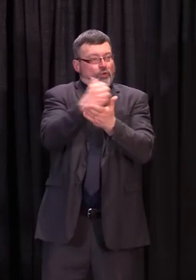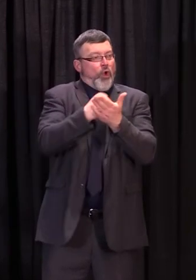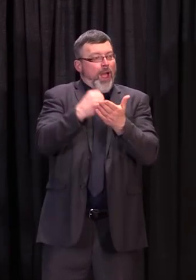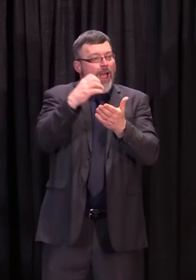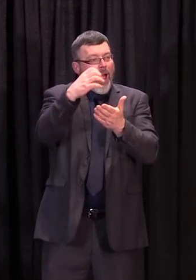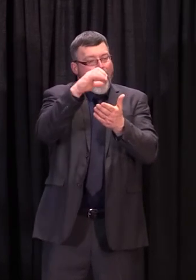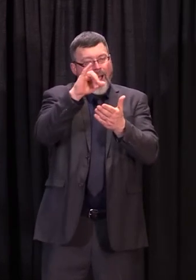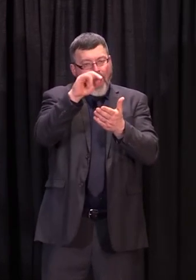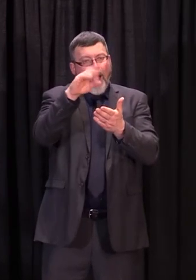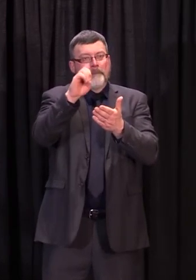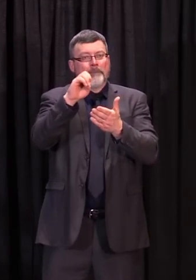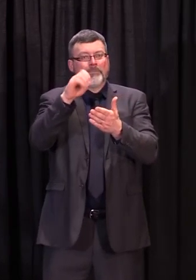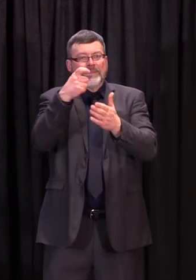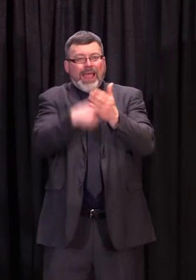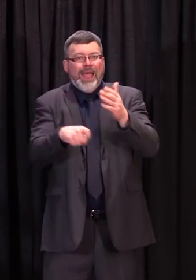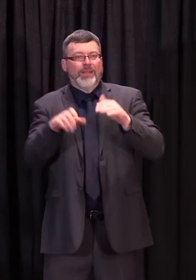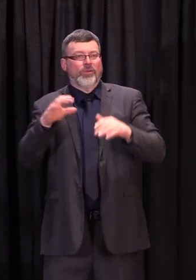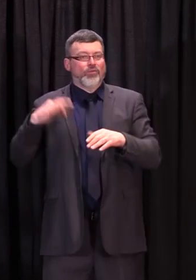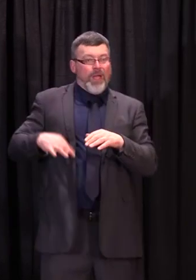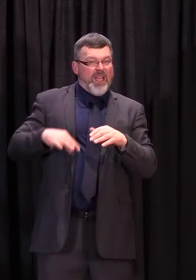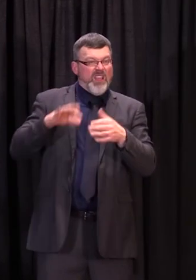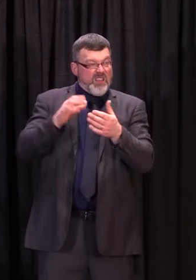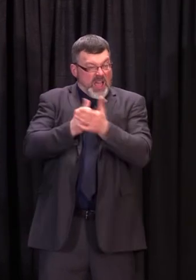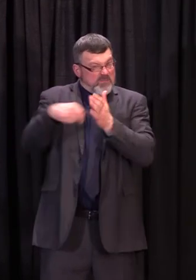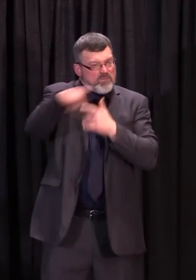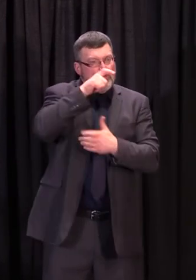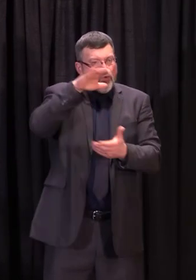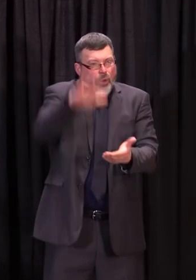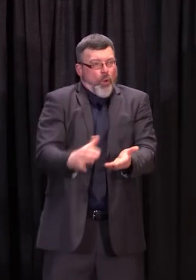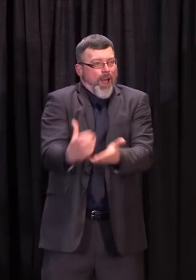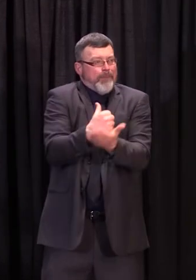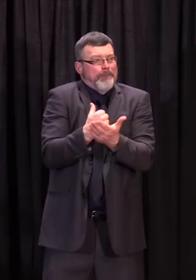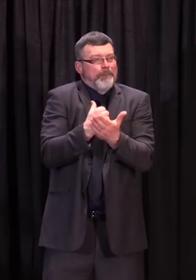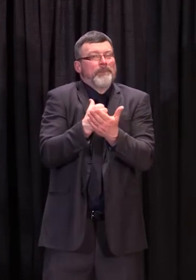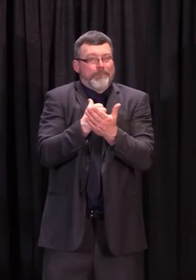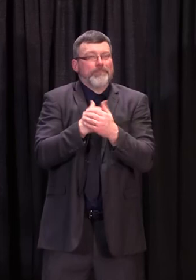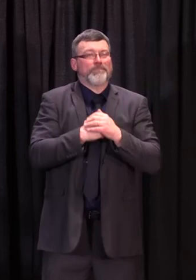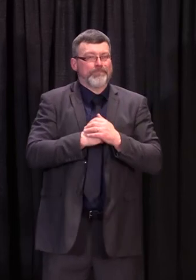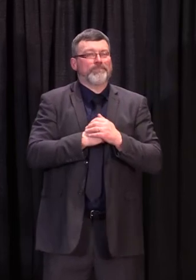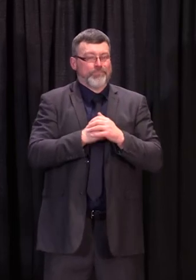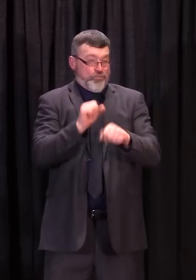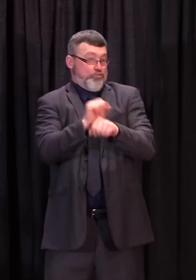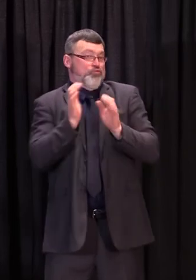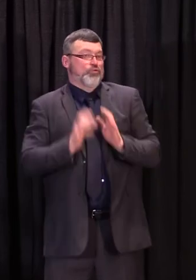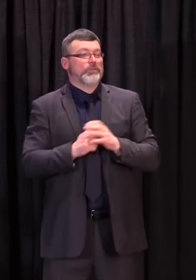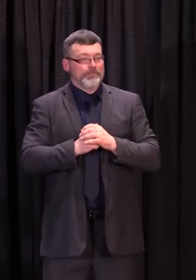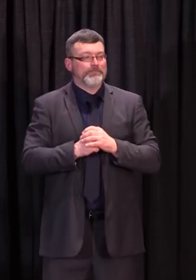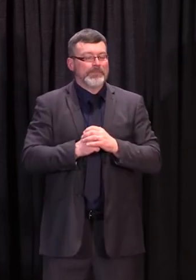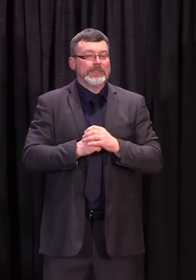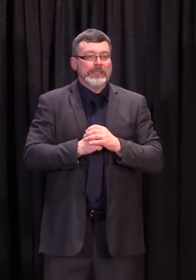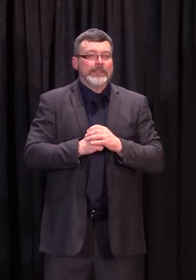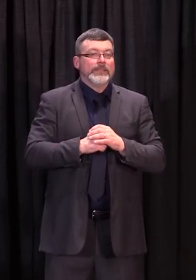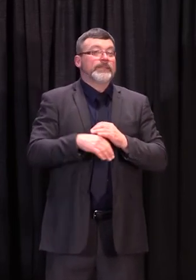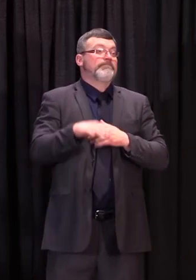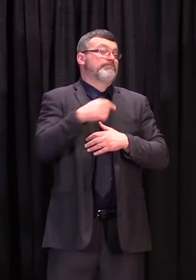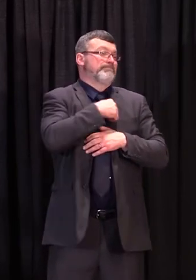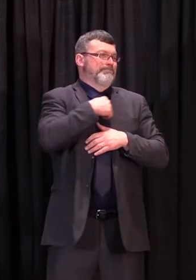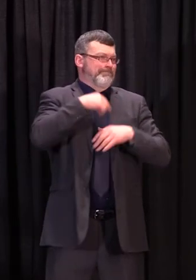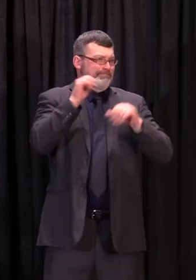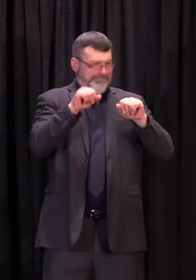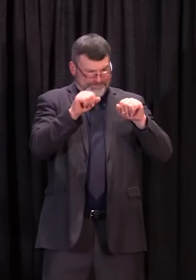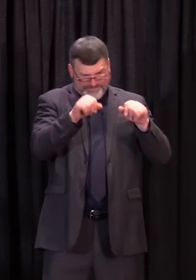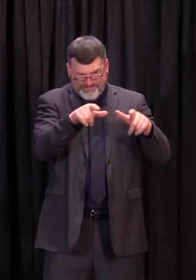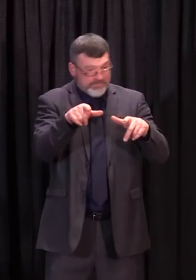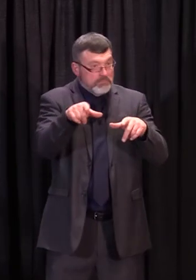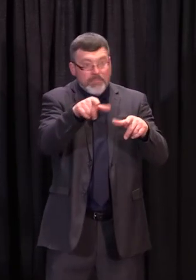workers. And we can help young workers and families with a student loan interest deduction and